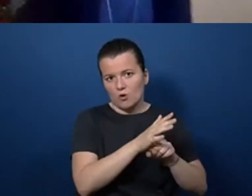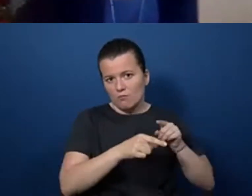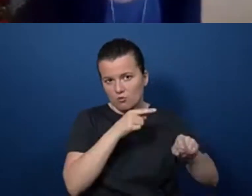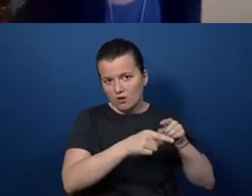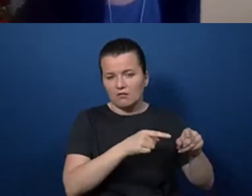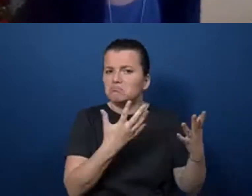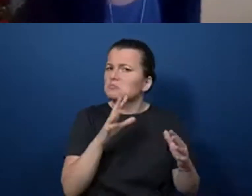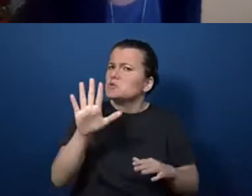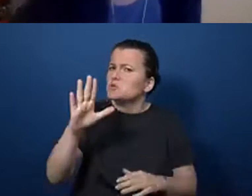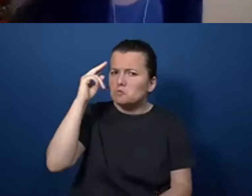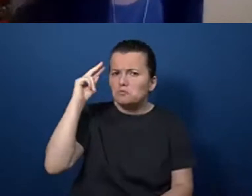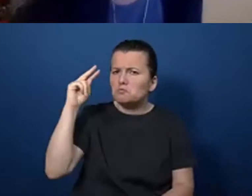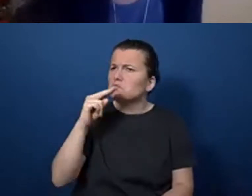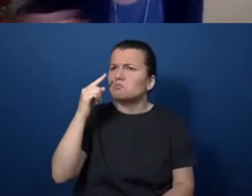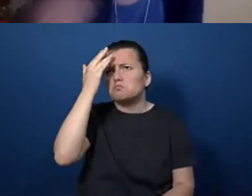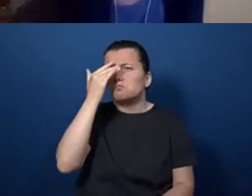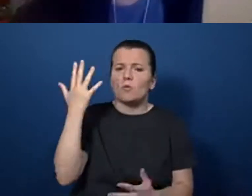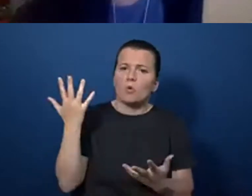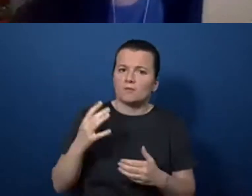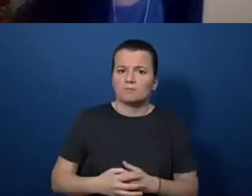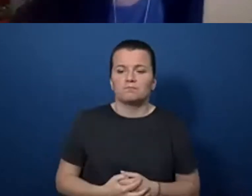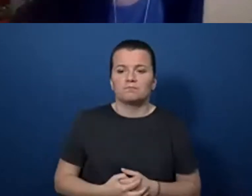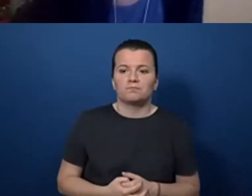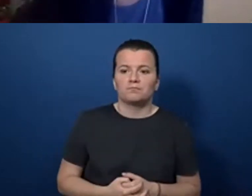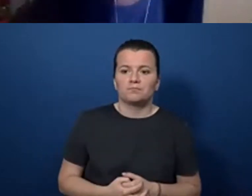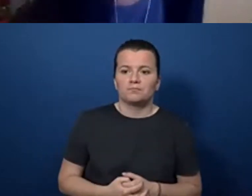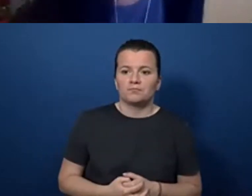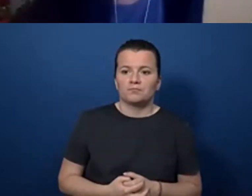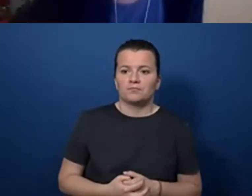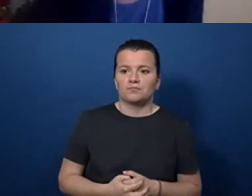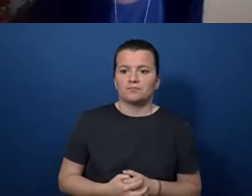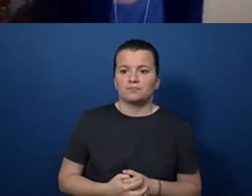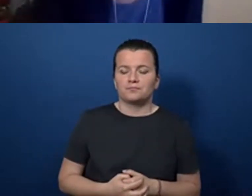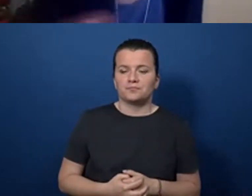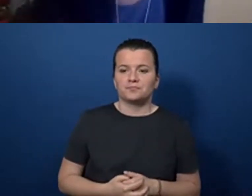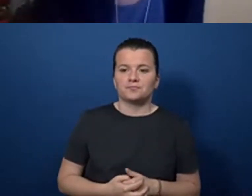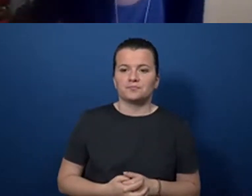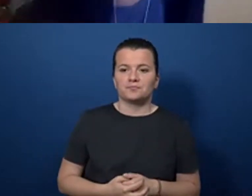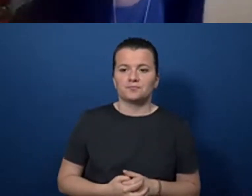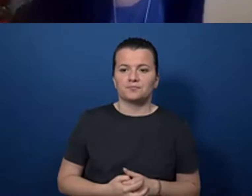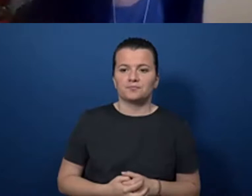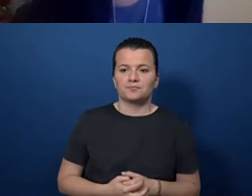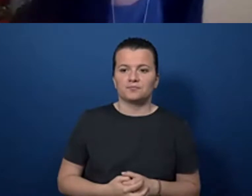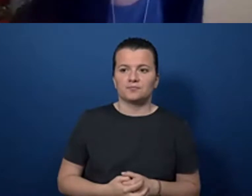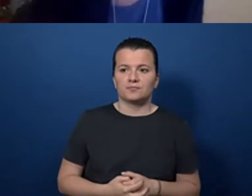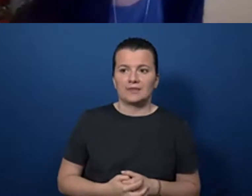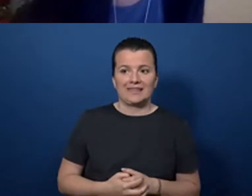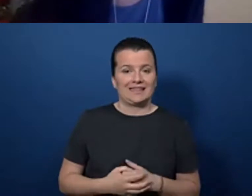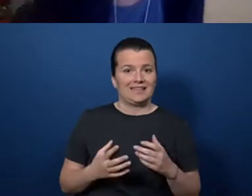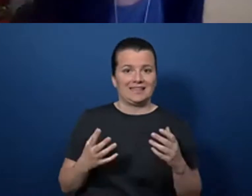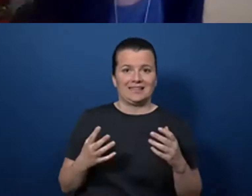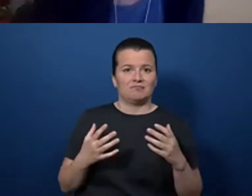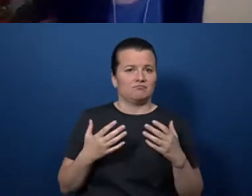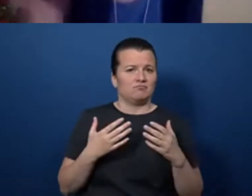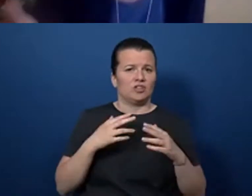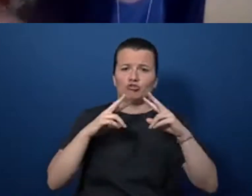think that an inclusive approach is absolutely essential to any research on